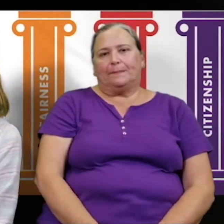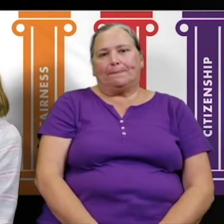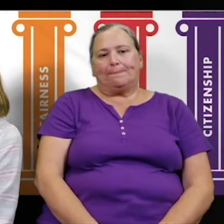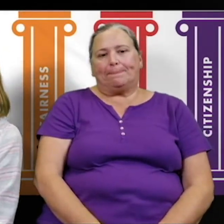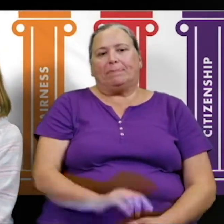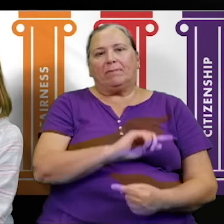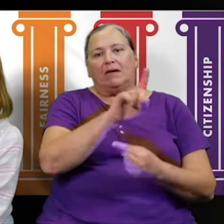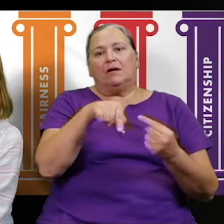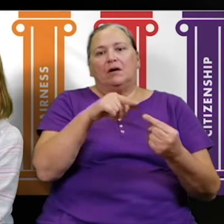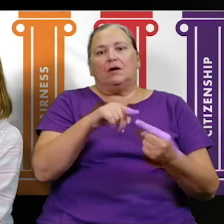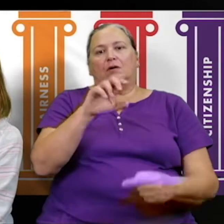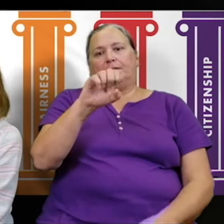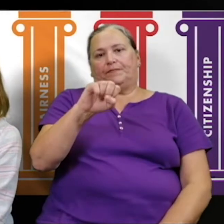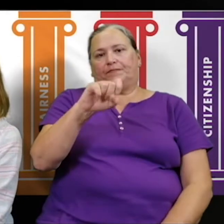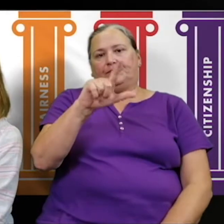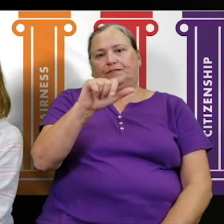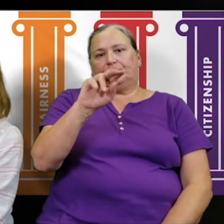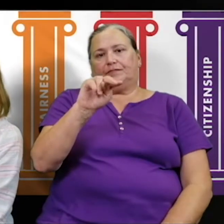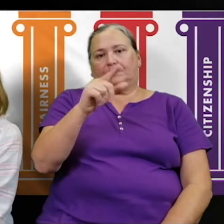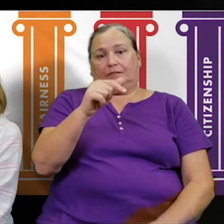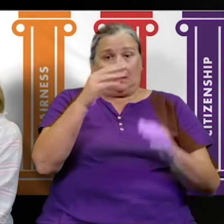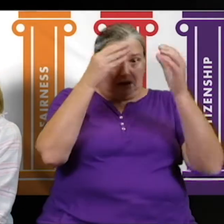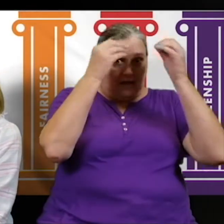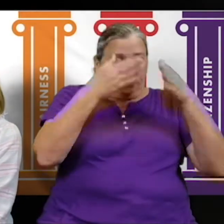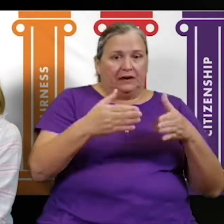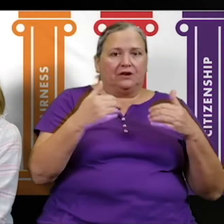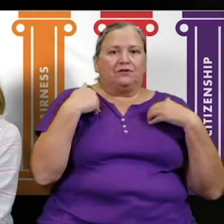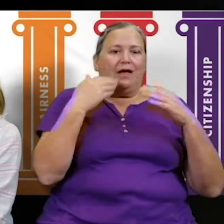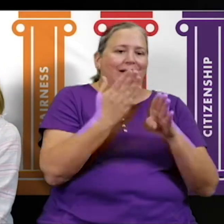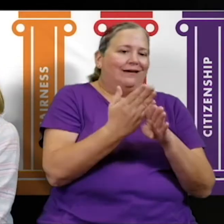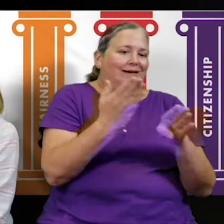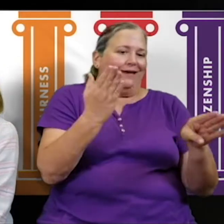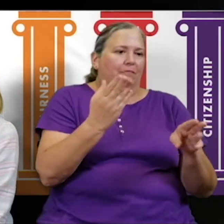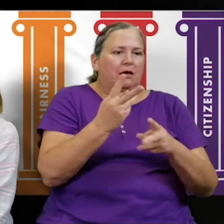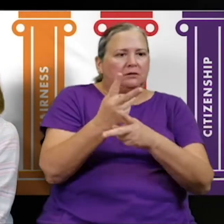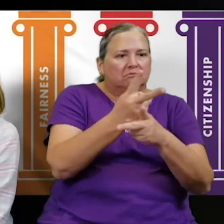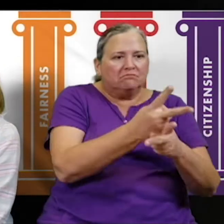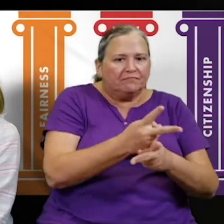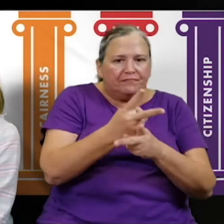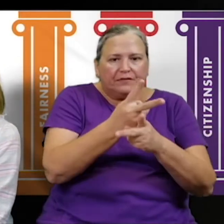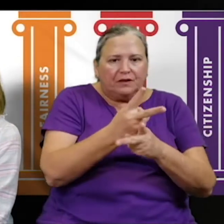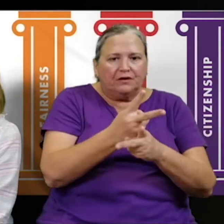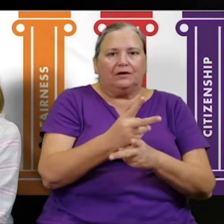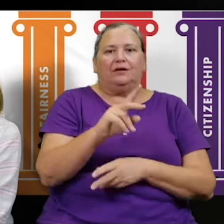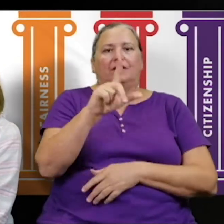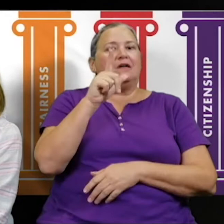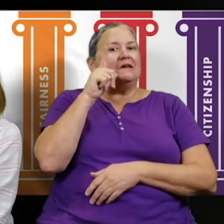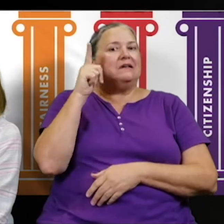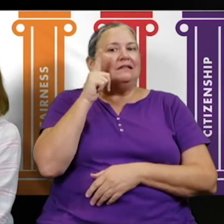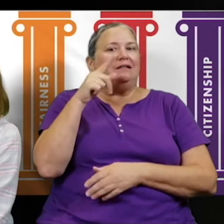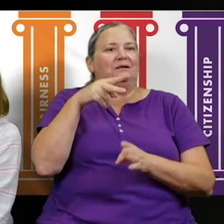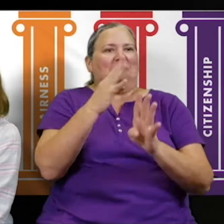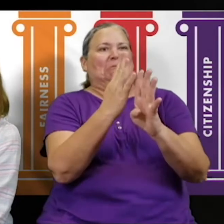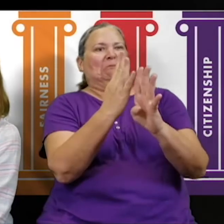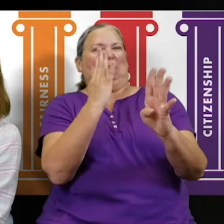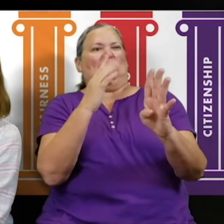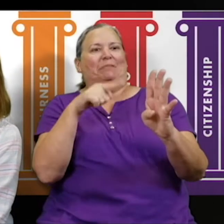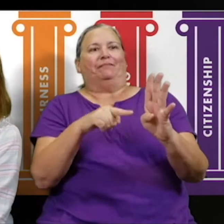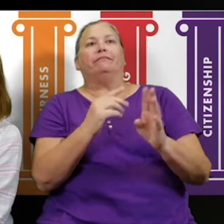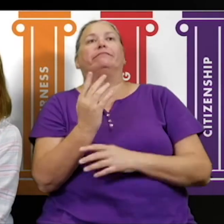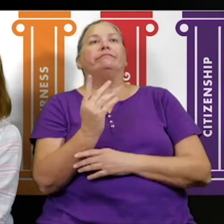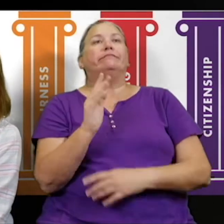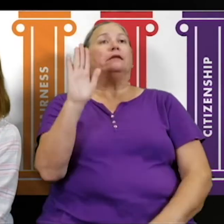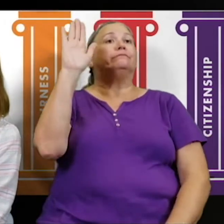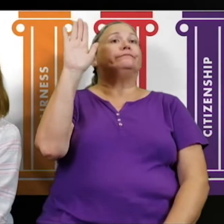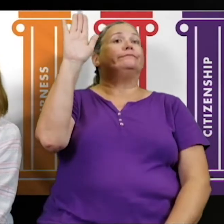When Mr. Slinger had bus duty, Lily stood in line, even though she didn't ride the bus. Lily